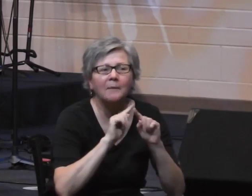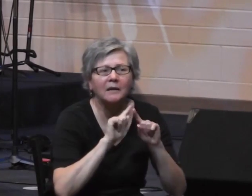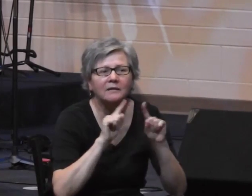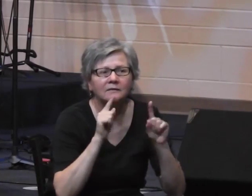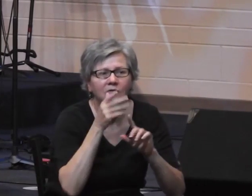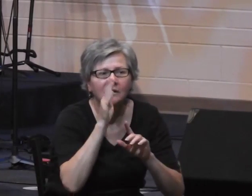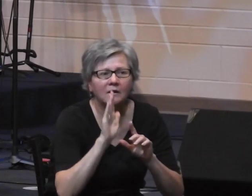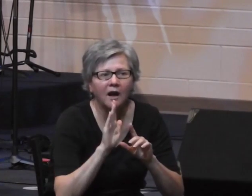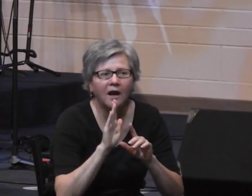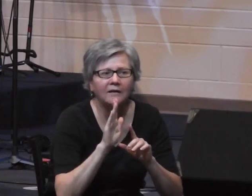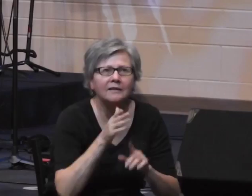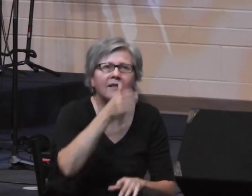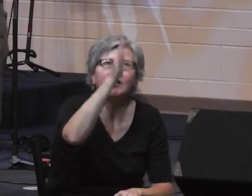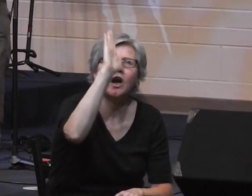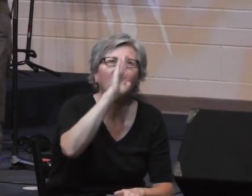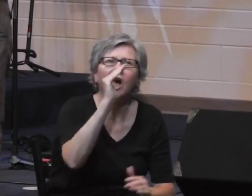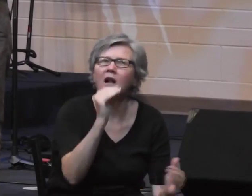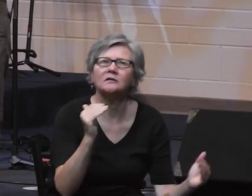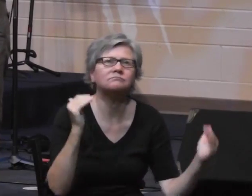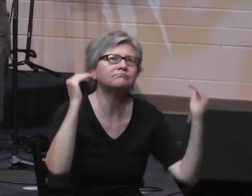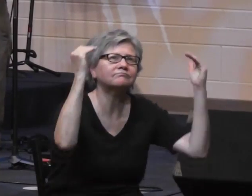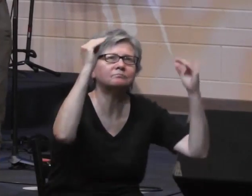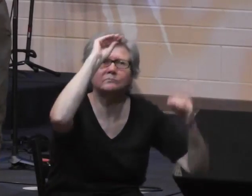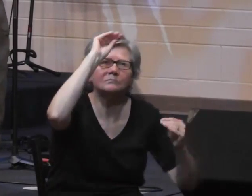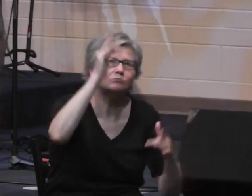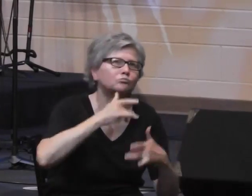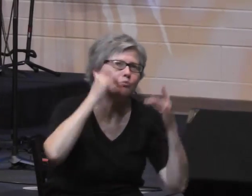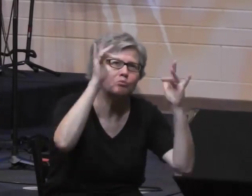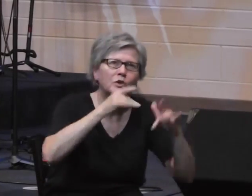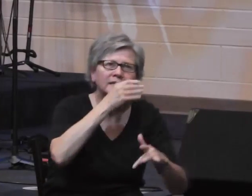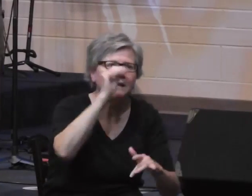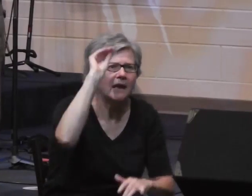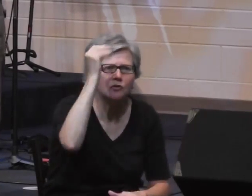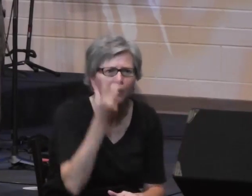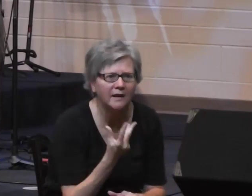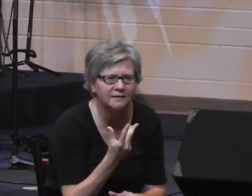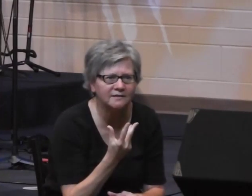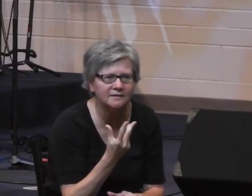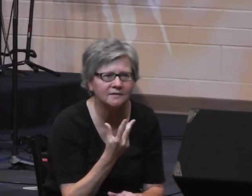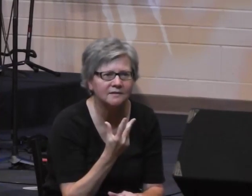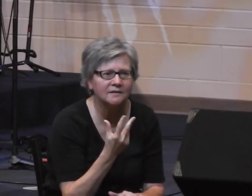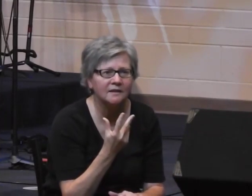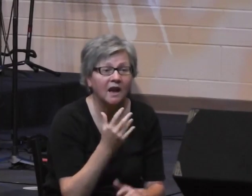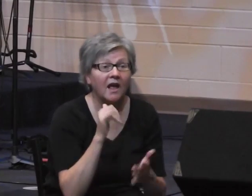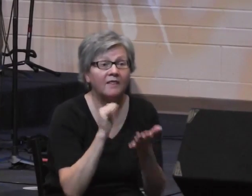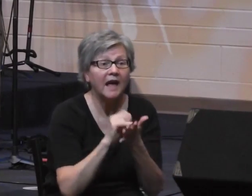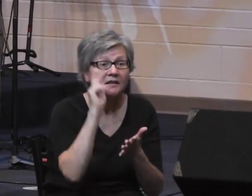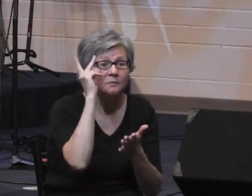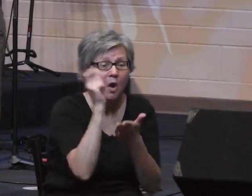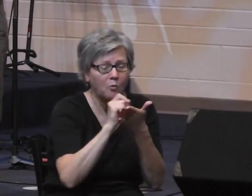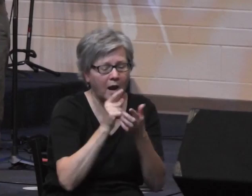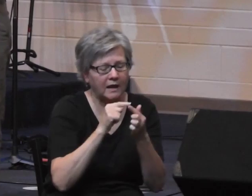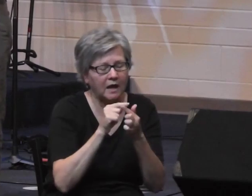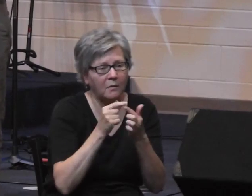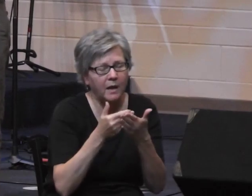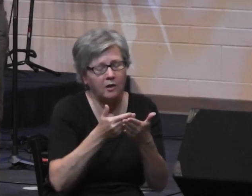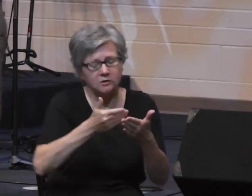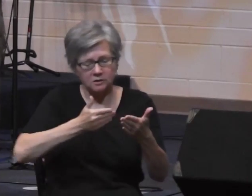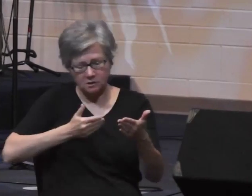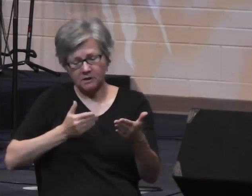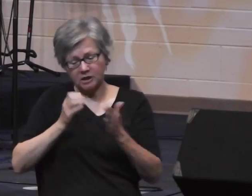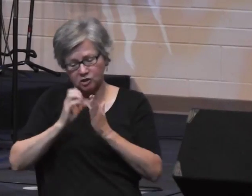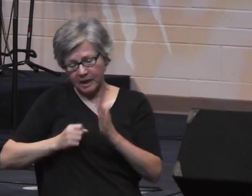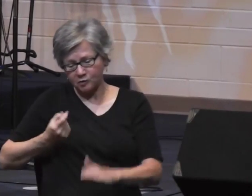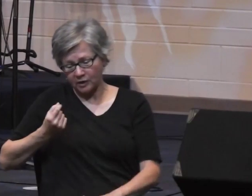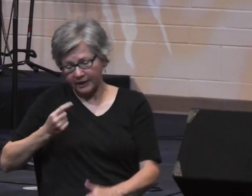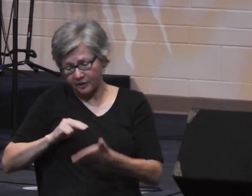unfathomable mercy and grace. That's exactly what Paul talks about for the whole chapter before this verse. Chapter 11,